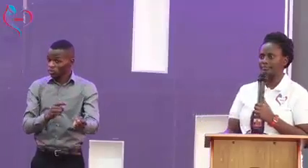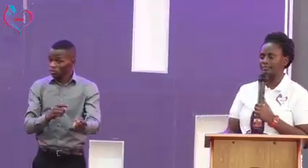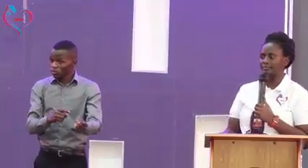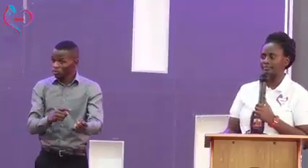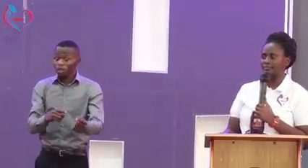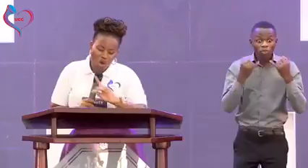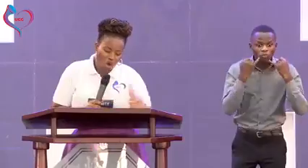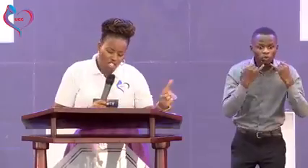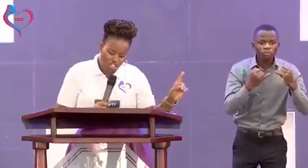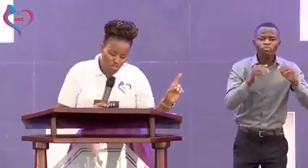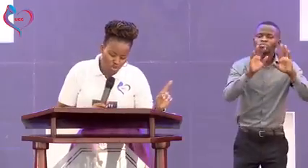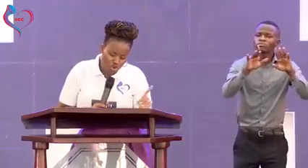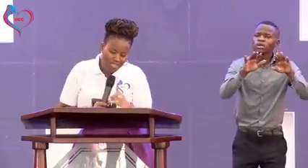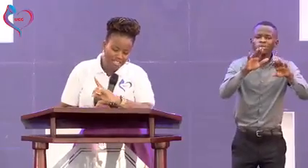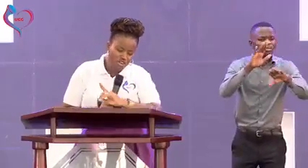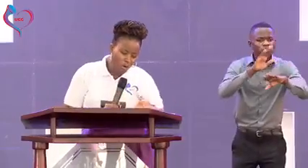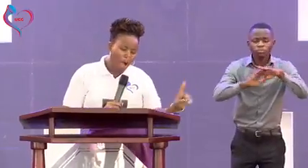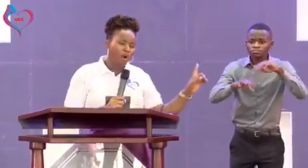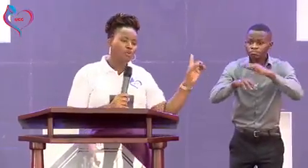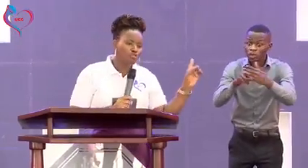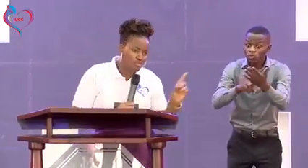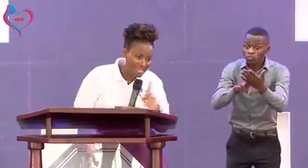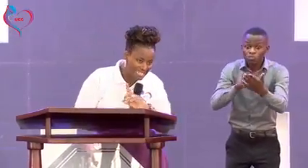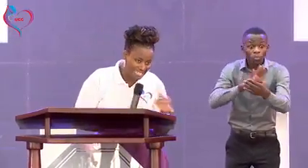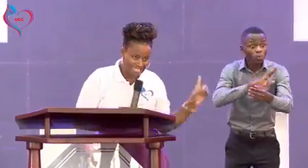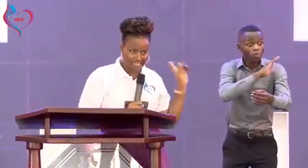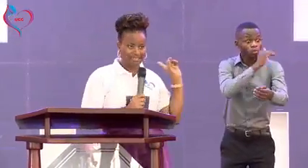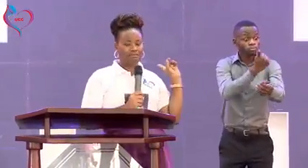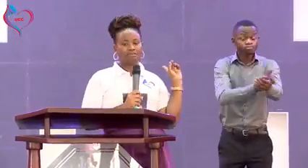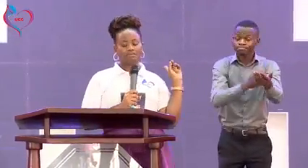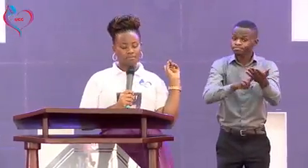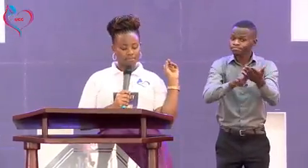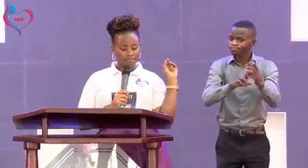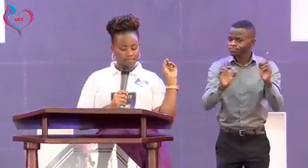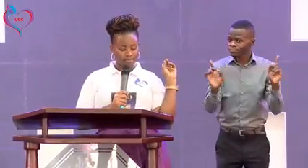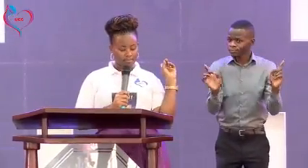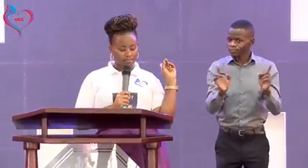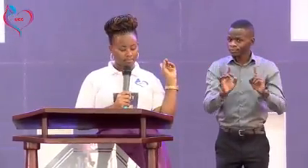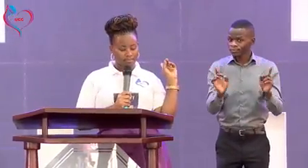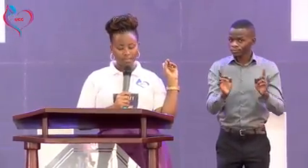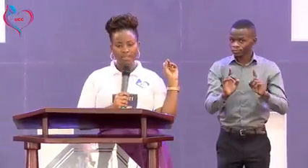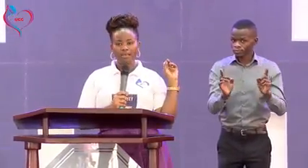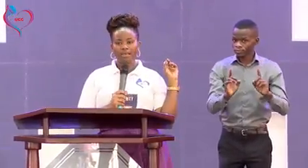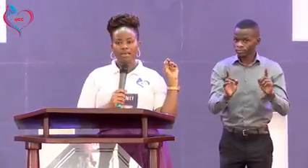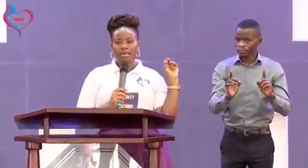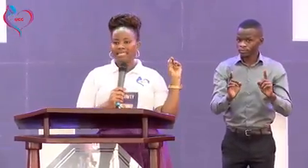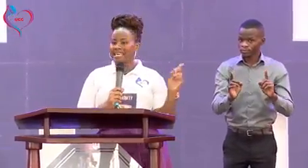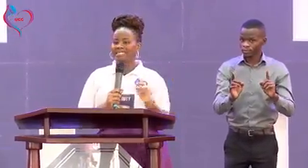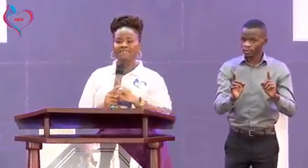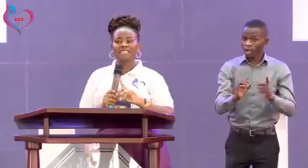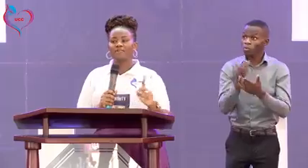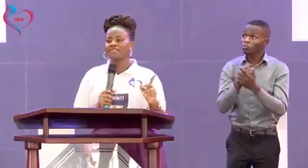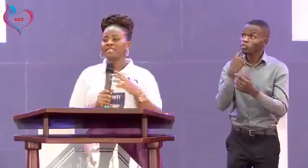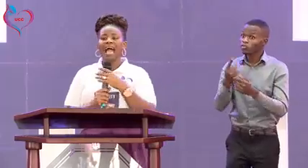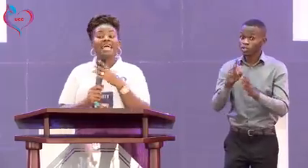was telling him, do not use your authority. He says in